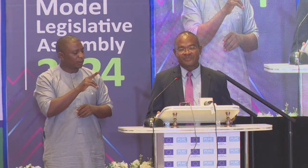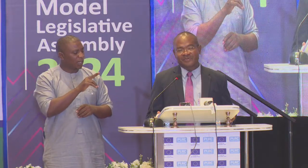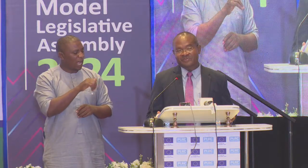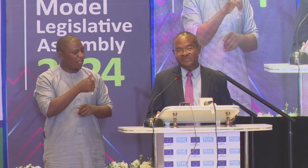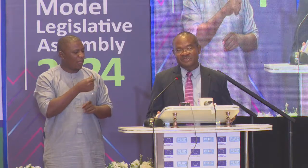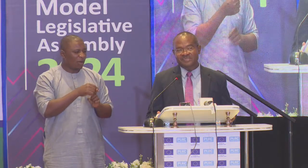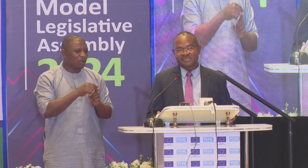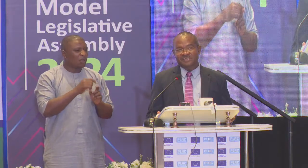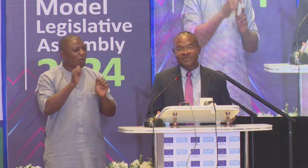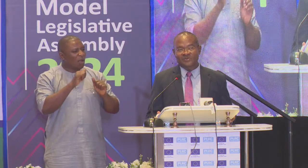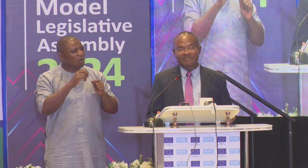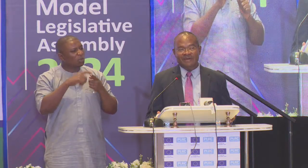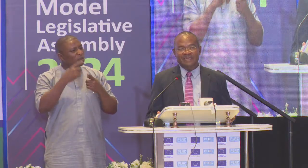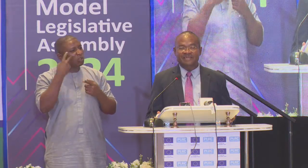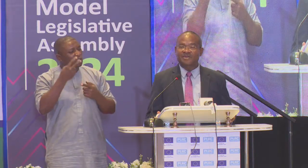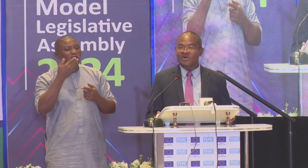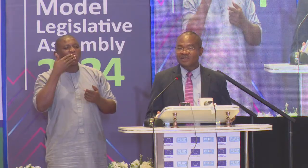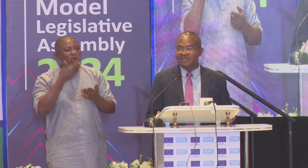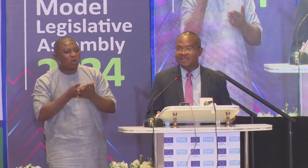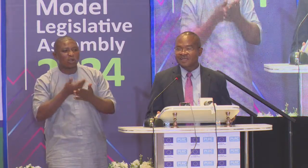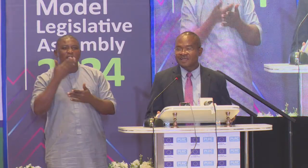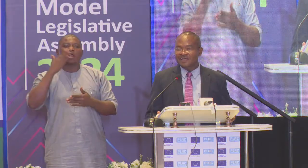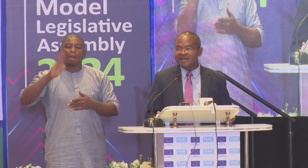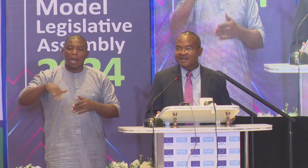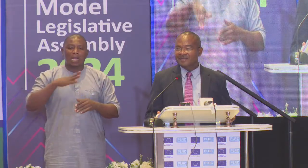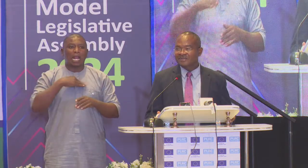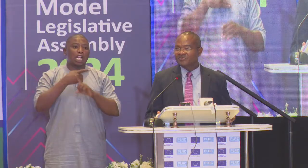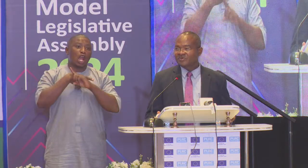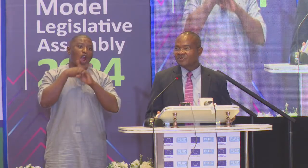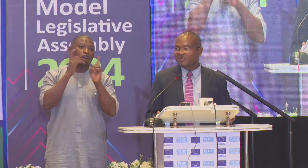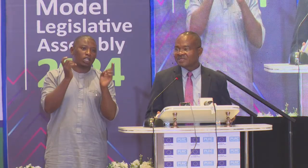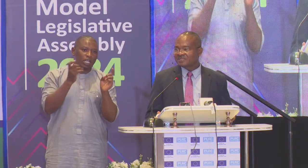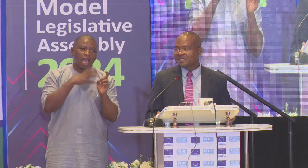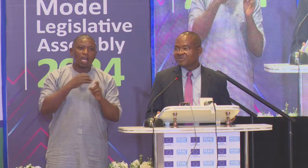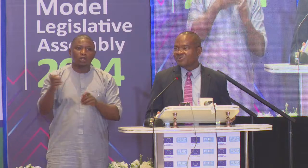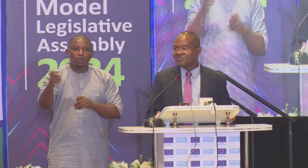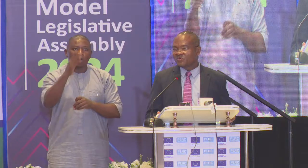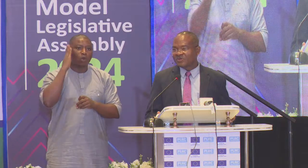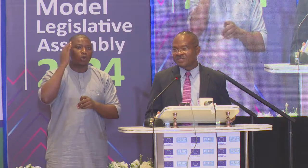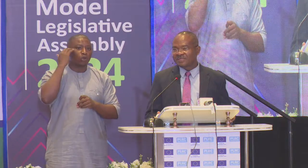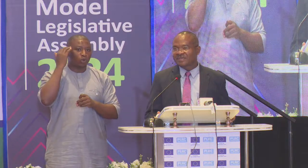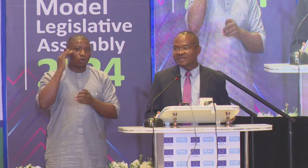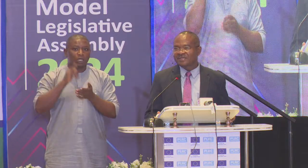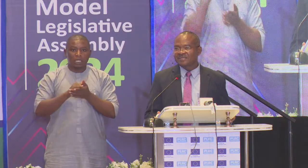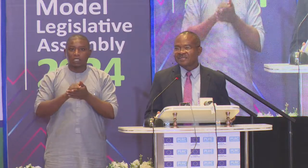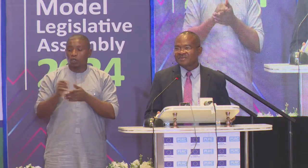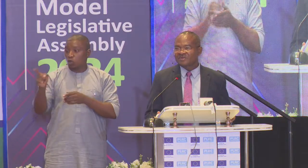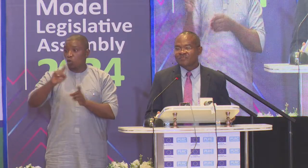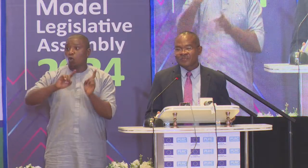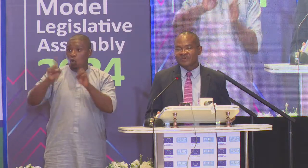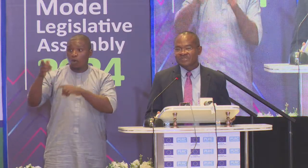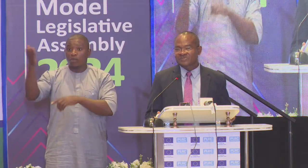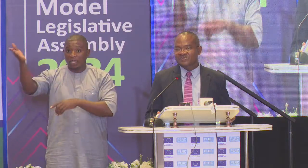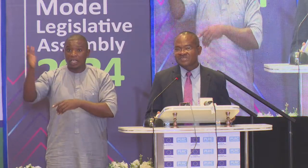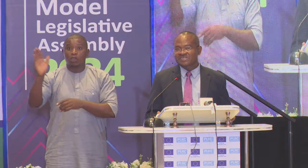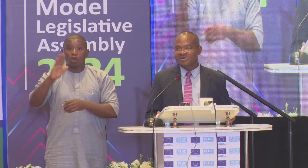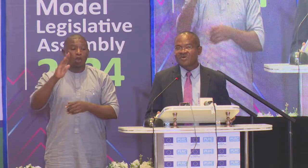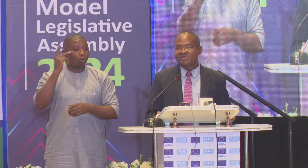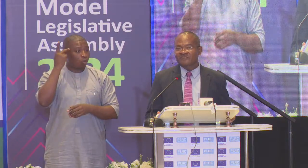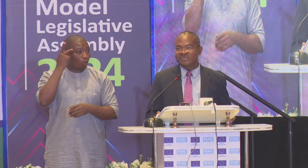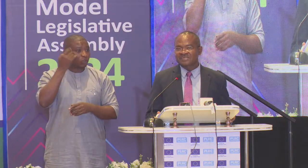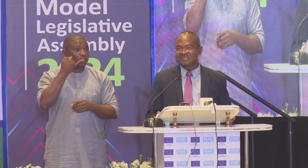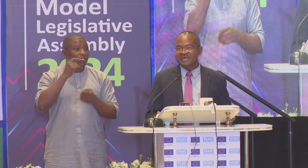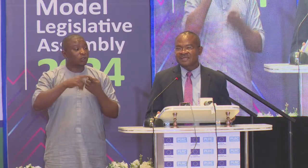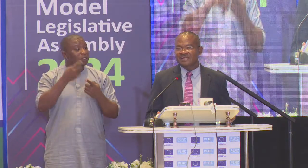be able to see the good, the bad, and the ugly. And you would know that in you going there, their purpose is to see all